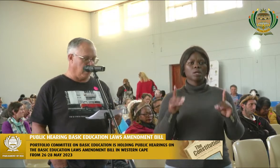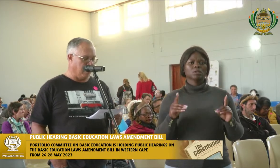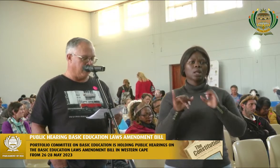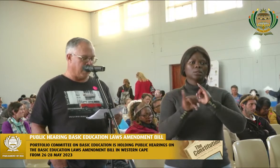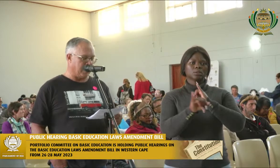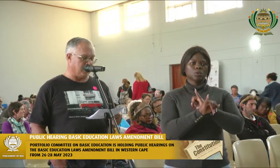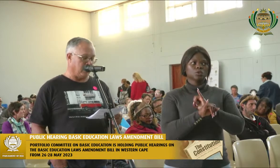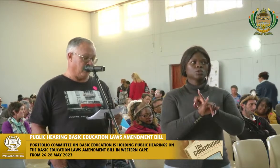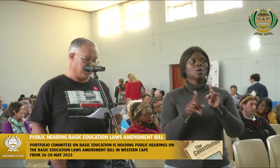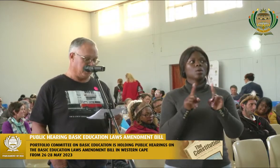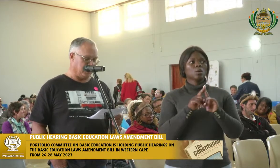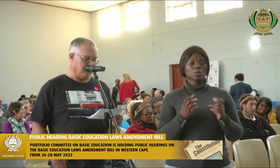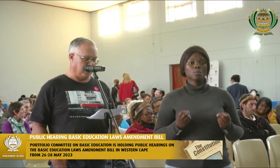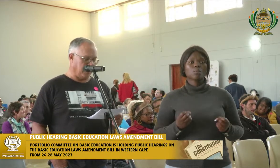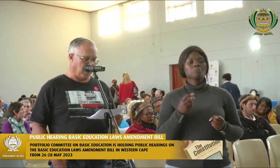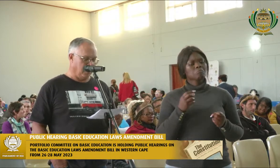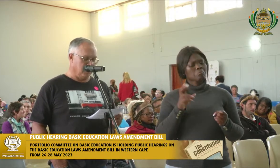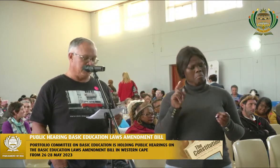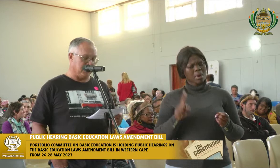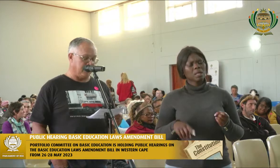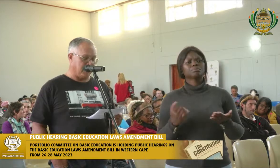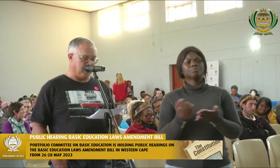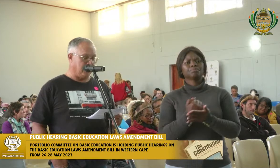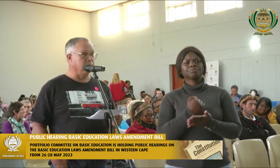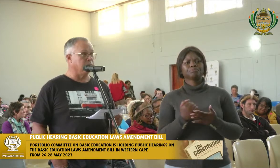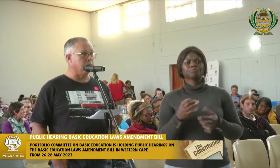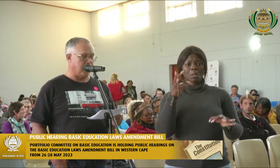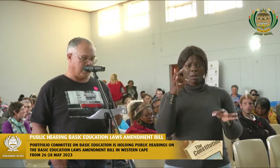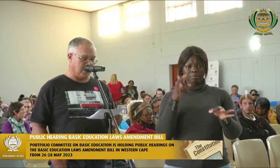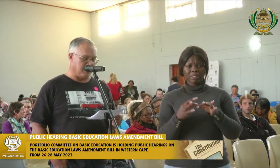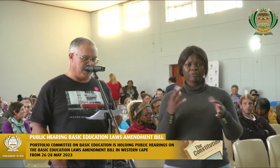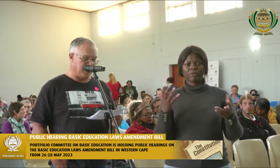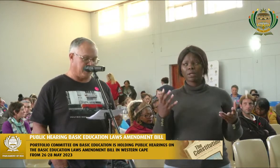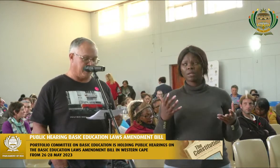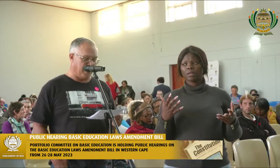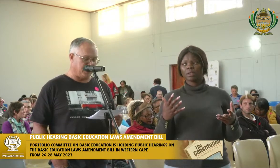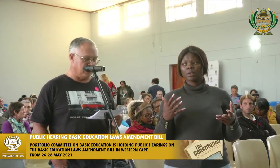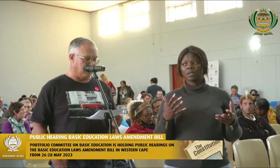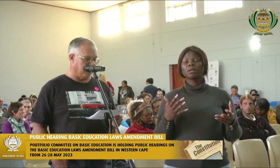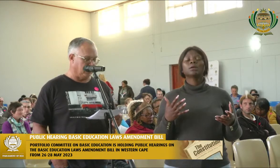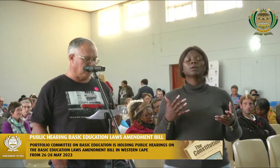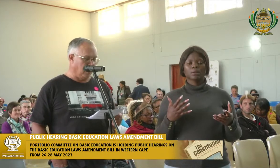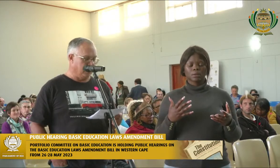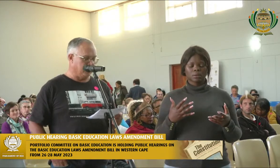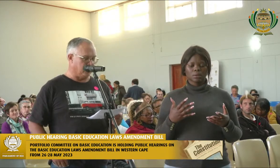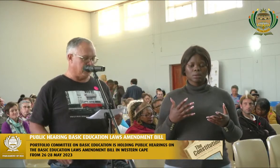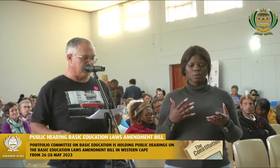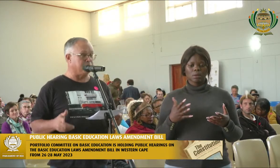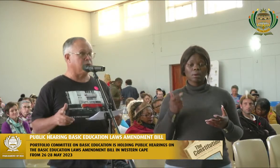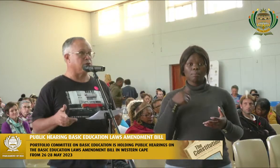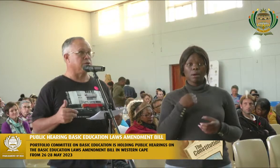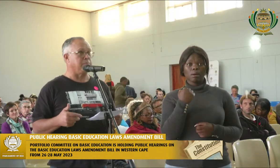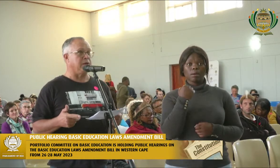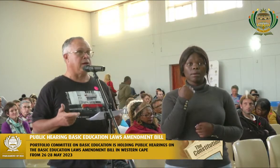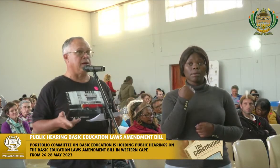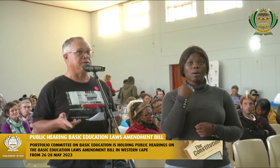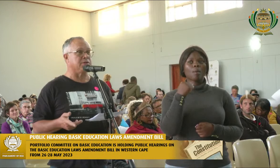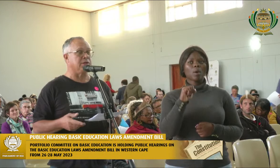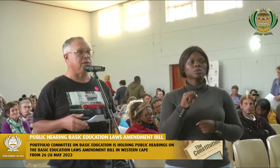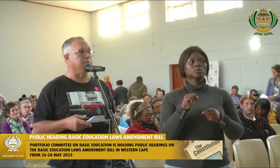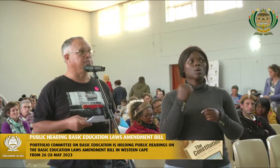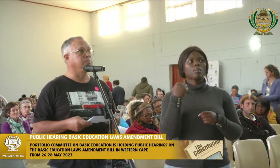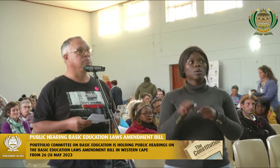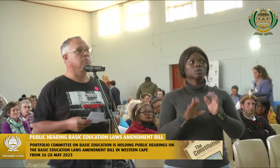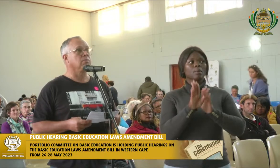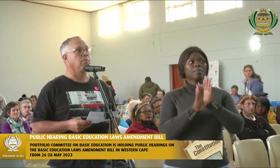institution, provided that you are registered. Specifically, we stand against the methods proposed in the bill to address subsections B and